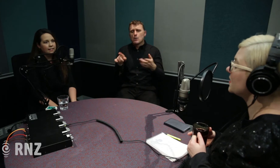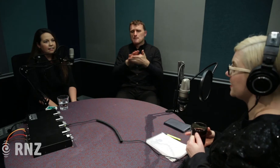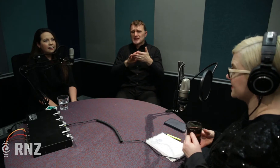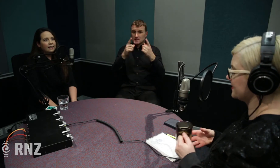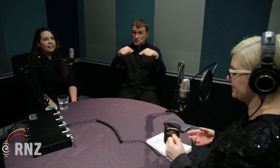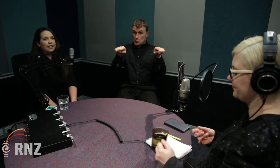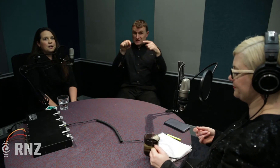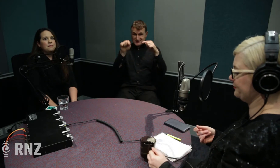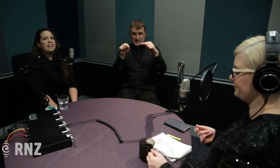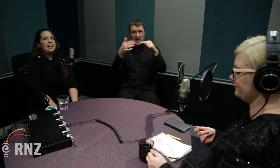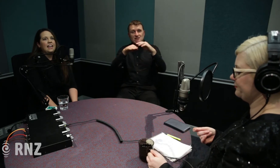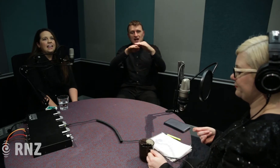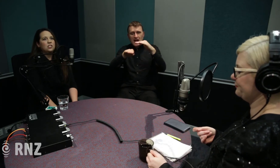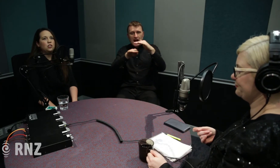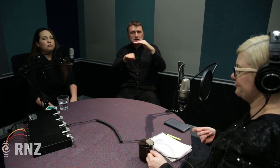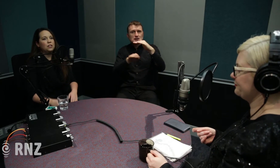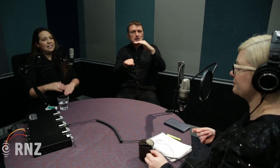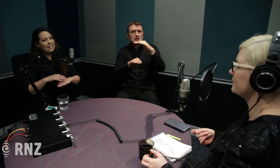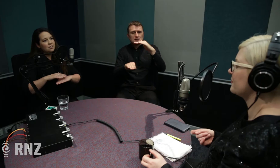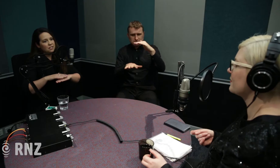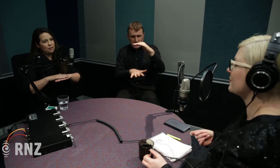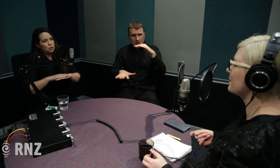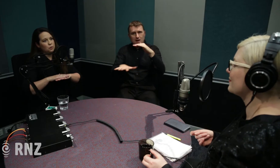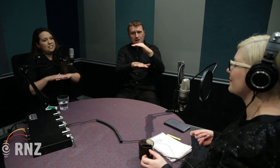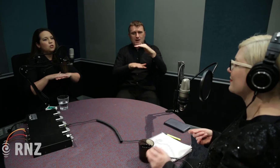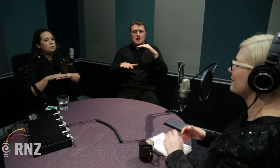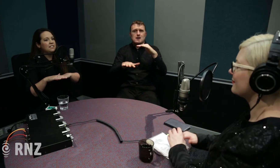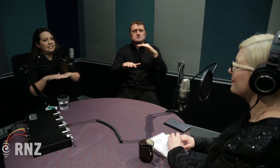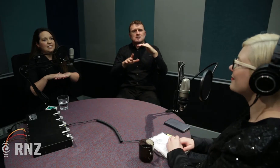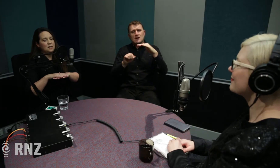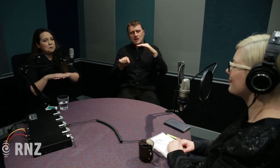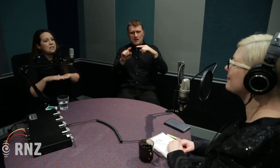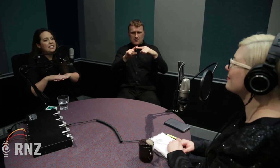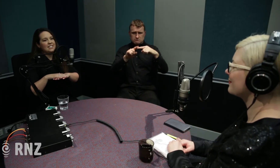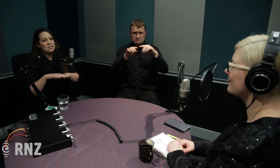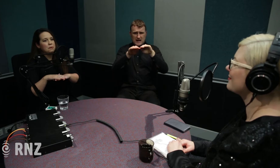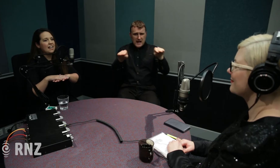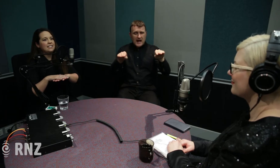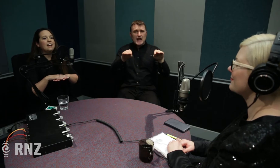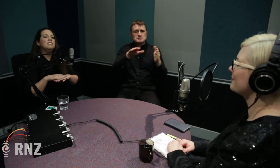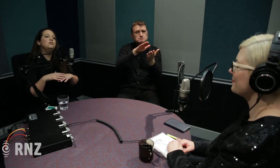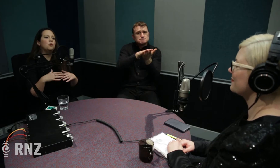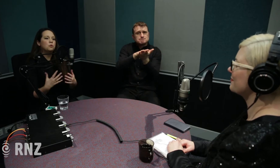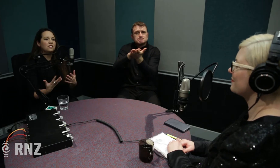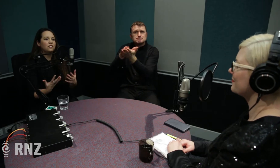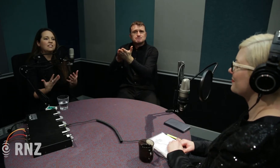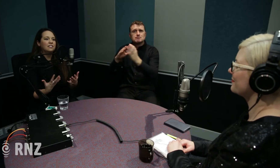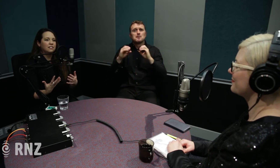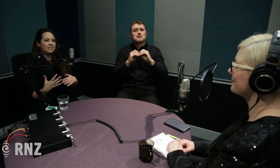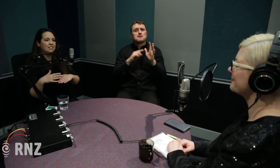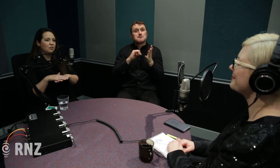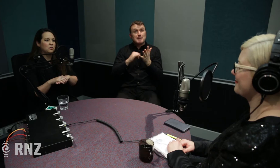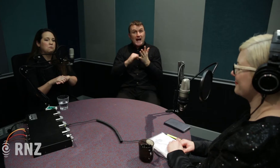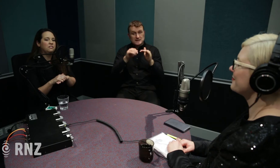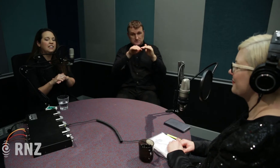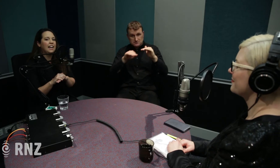layers. Yes. So you've got the layers of the actual instruments and the beat and the bass, and then you've also got the